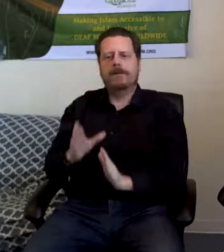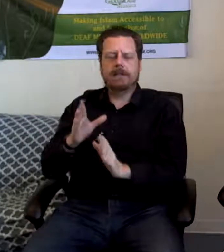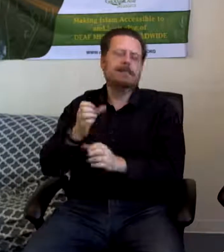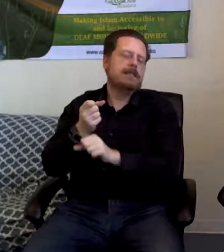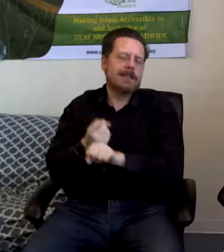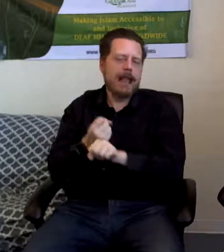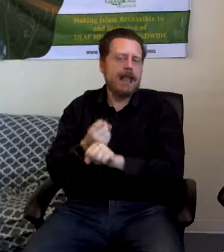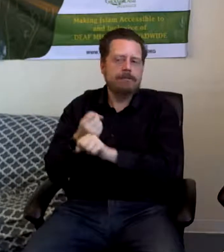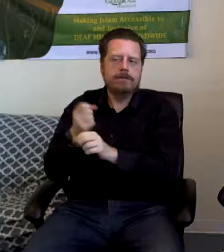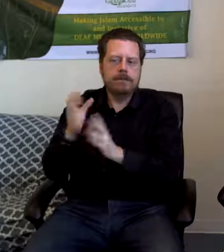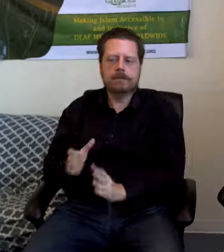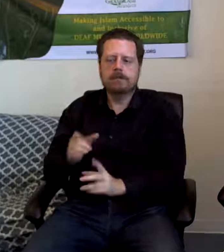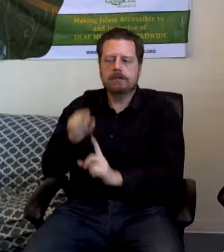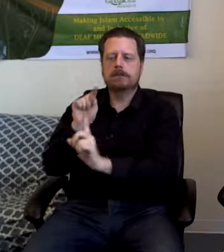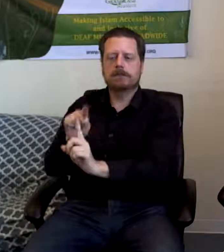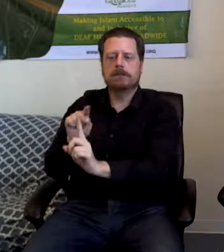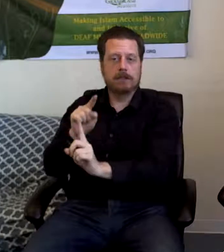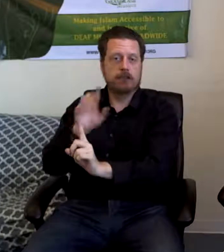yours,